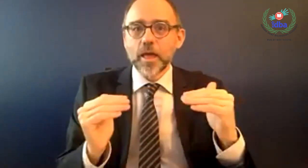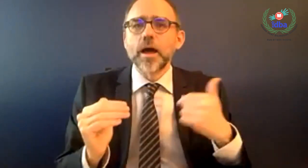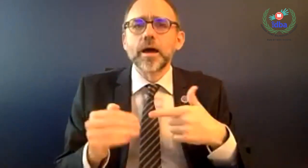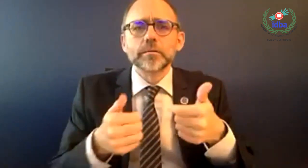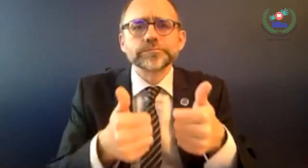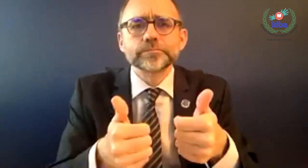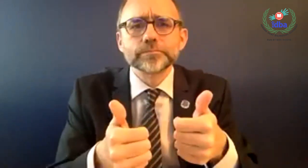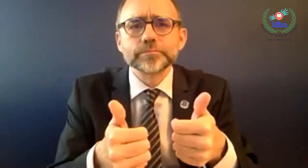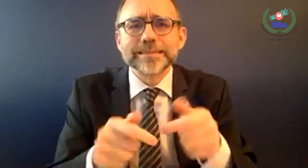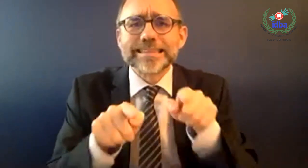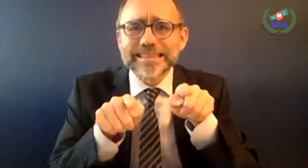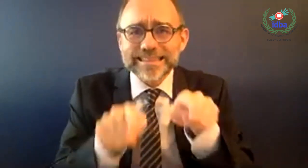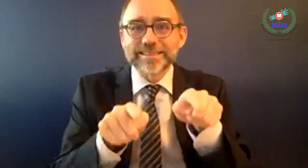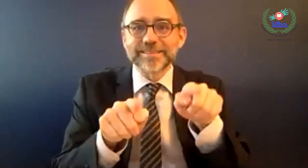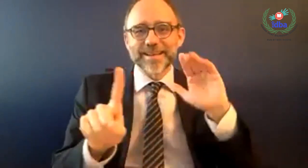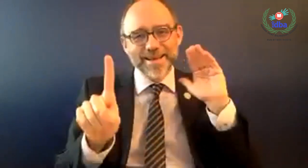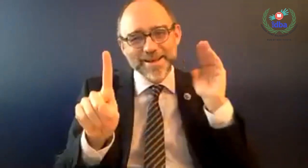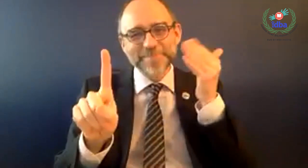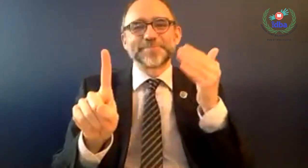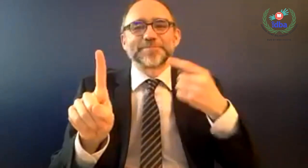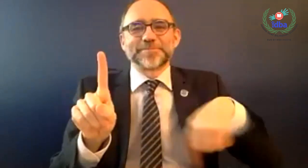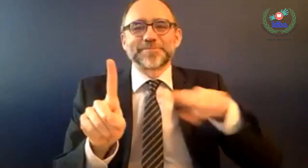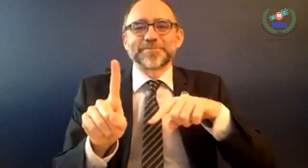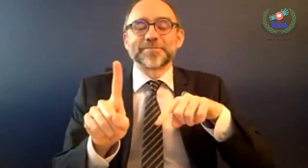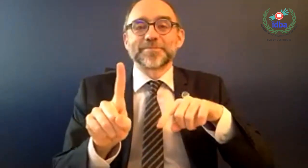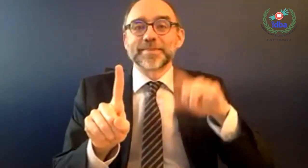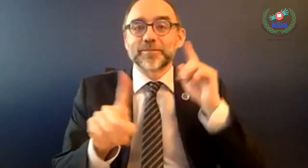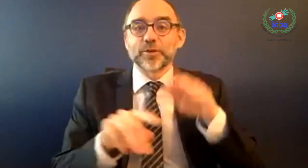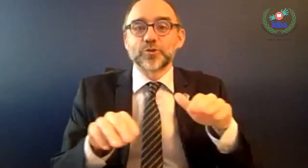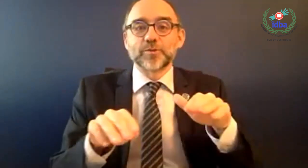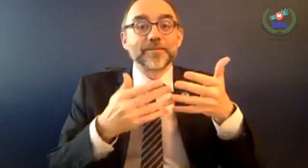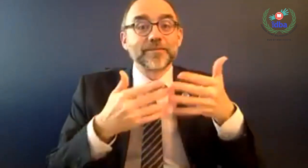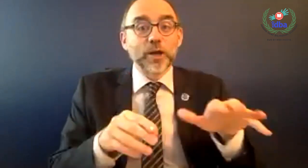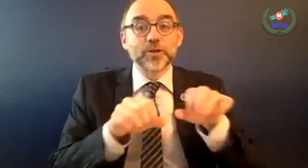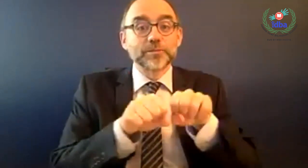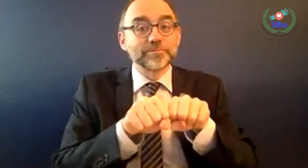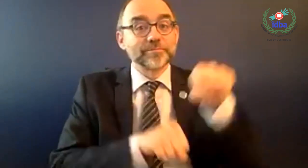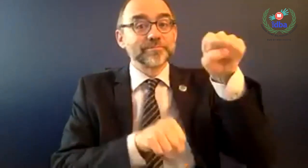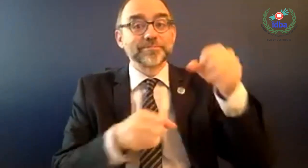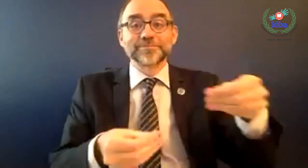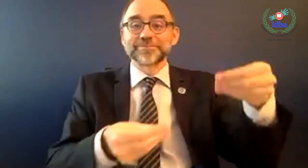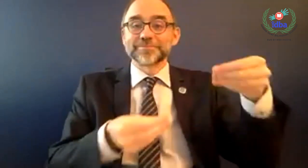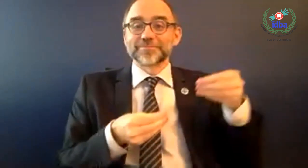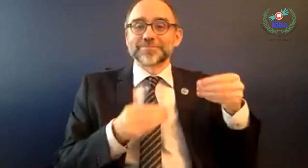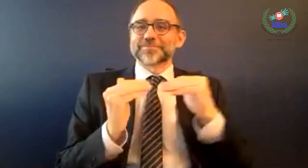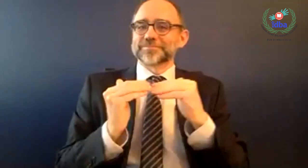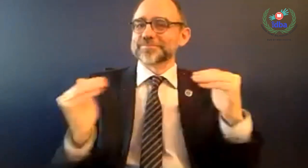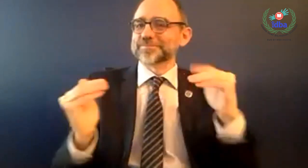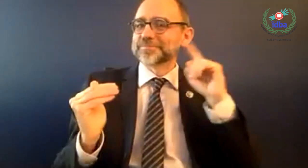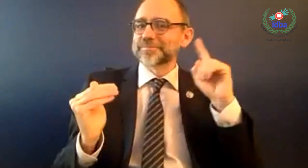and also as they said that they have the exams which is similar to the hearing world, general students, general schools, and that